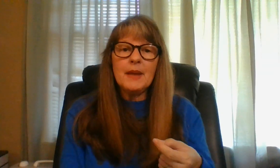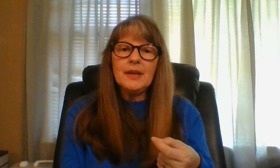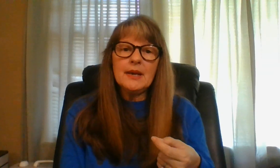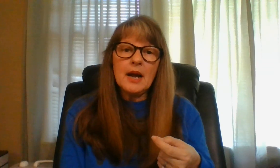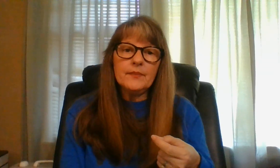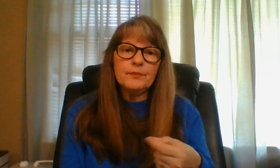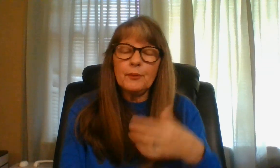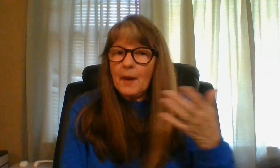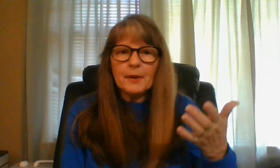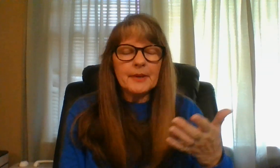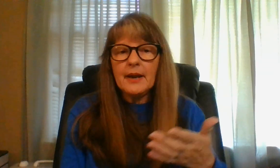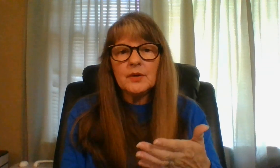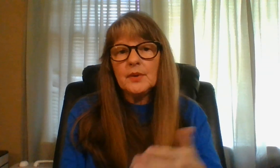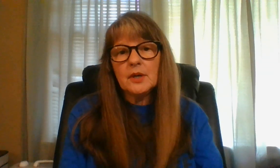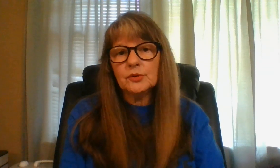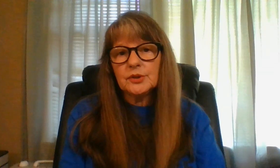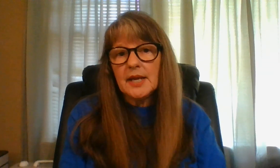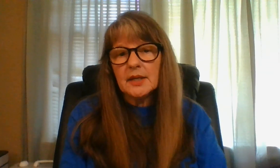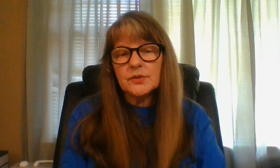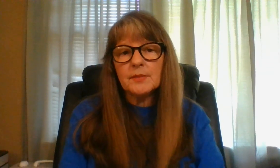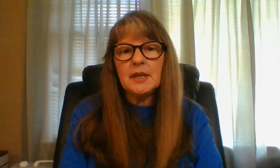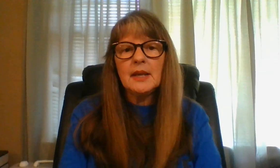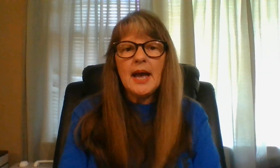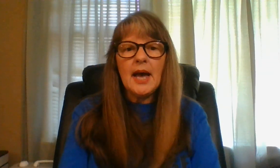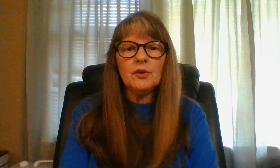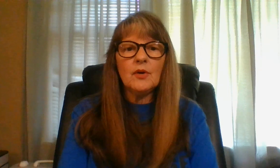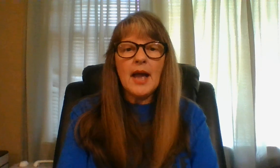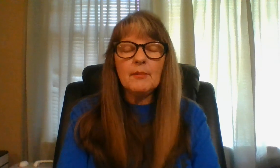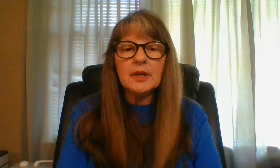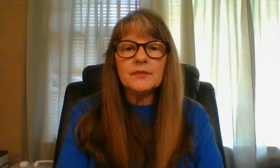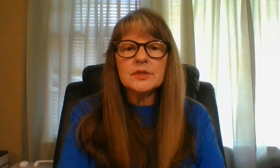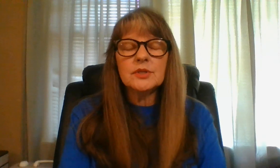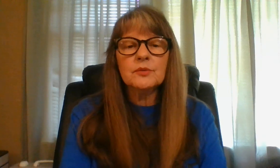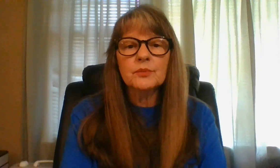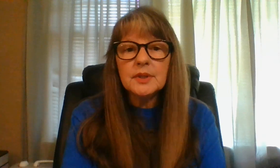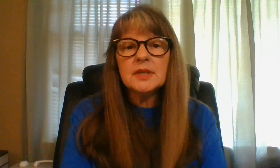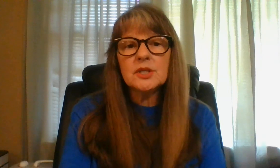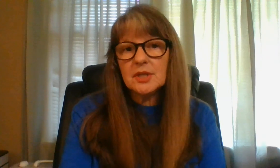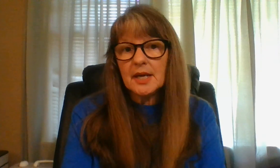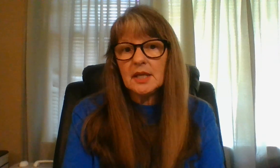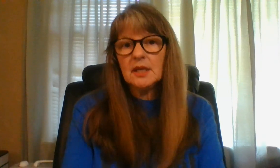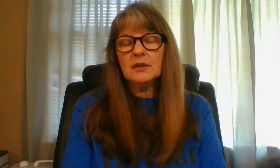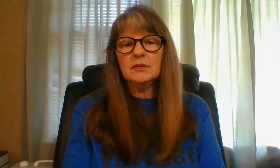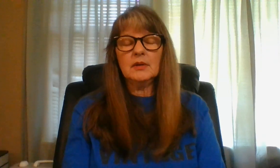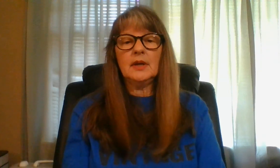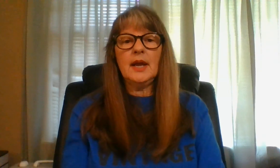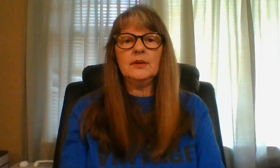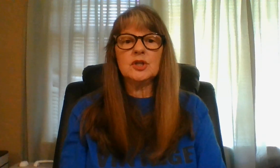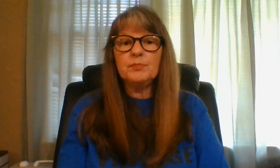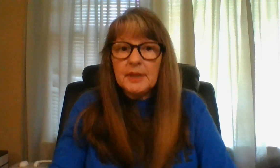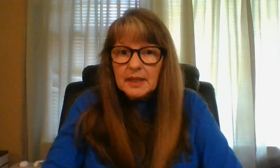maybe not proper, but everyone understands. I mean, I don't know how many of us really study and